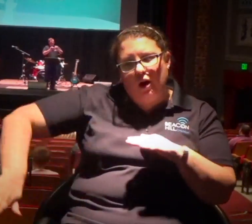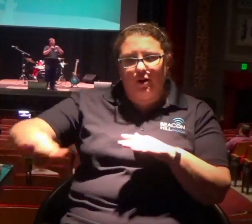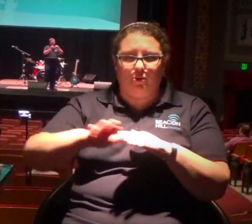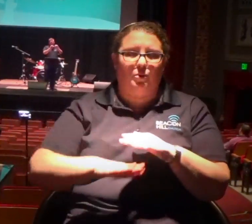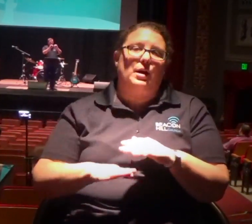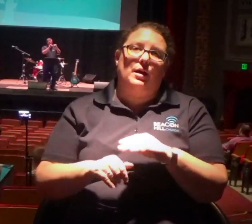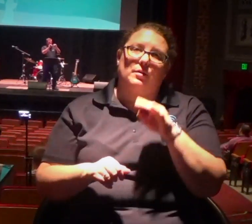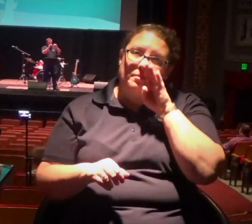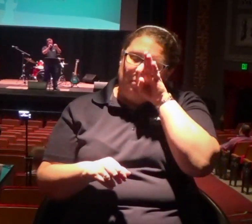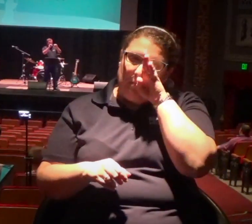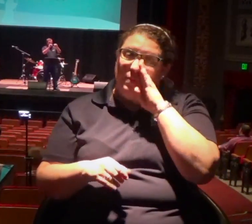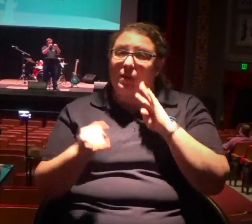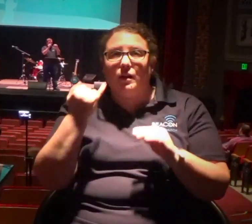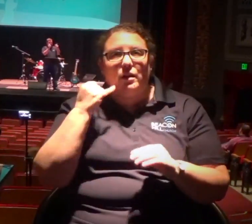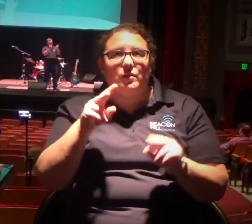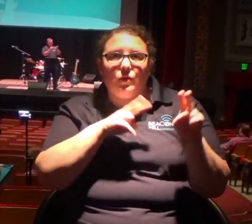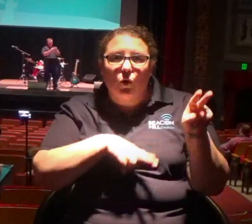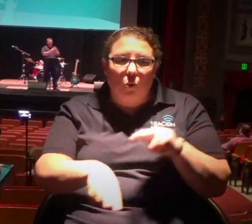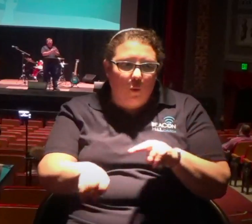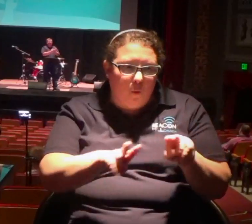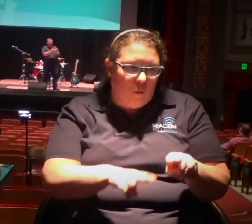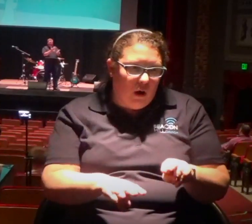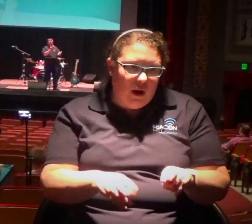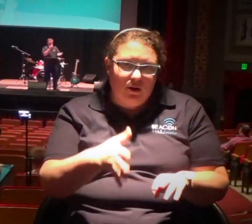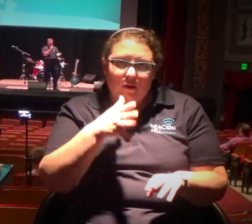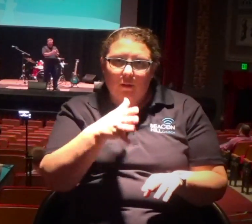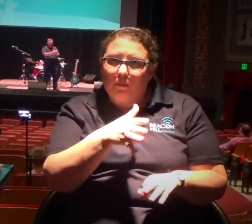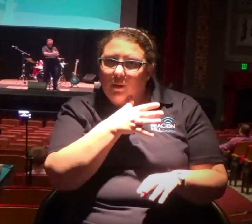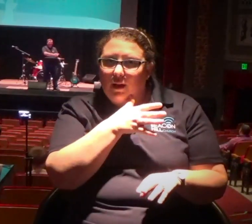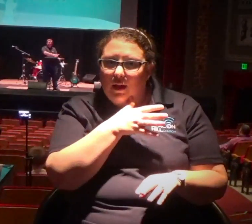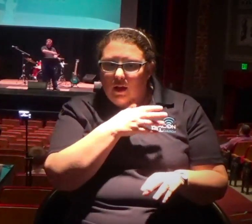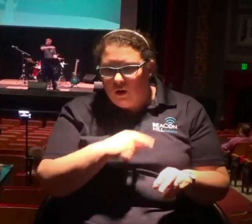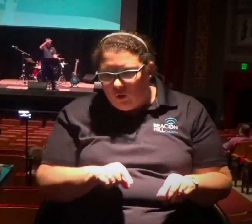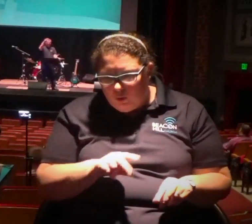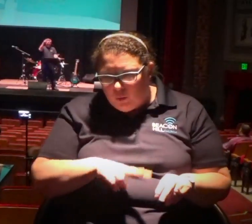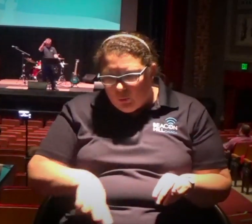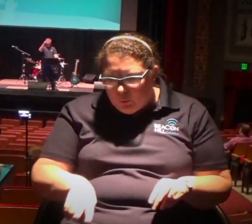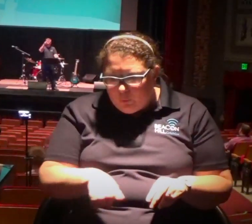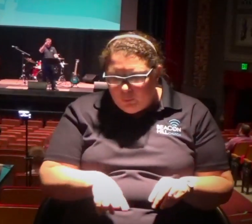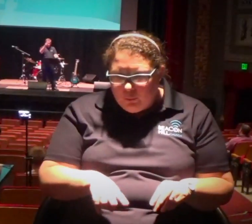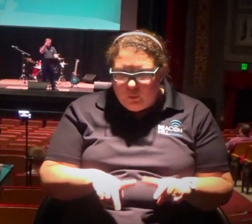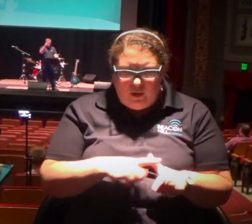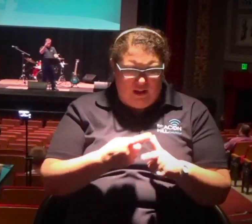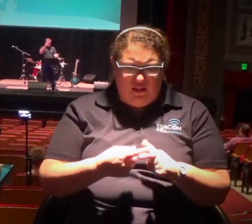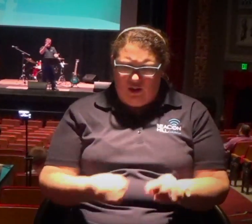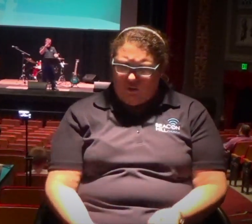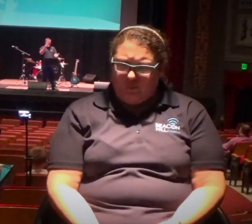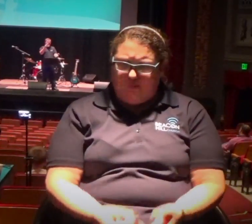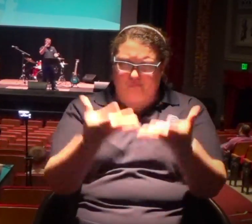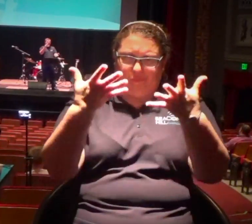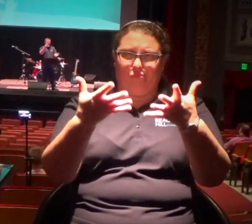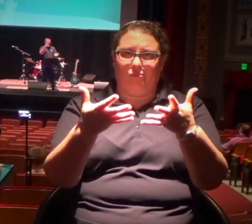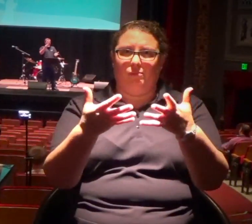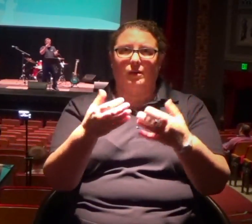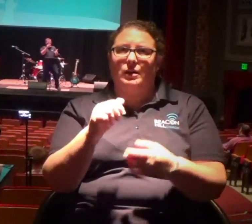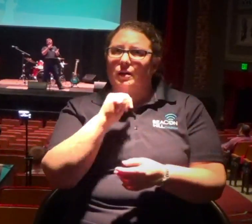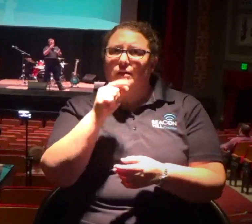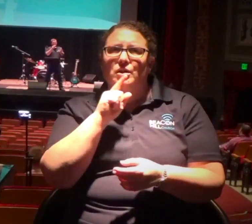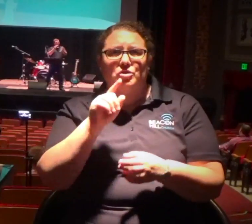you just watch a plant and then you wake up one morning and it's like full grown and you don't even know how it got there, you imagine